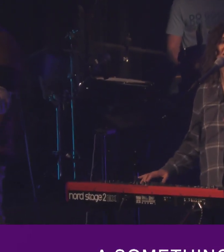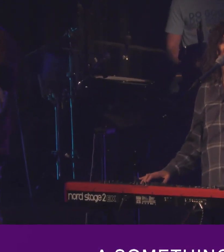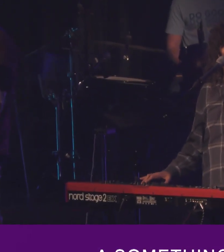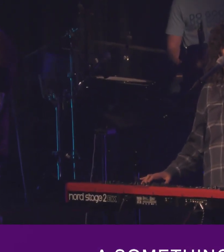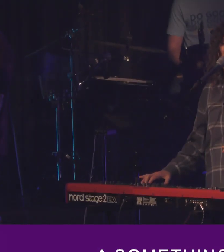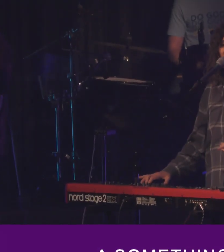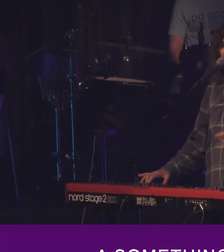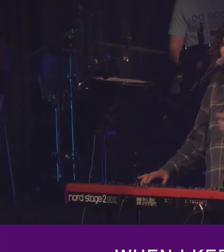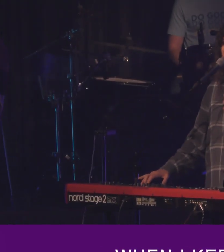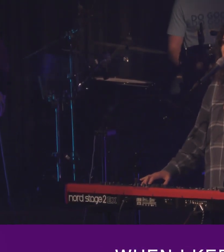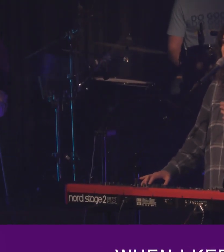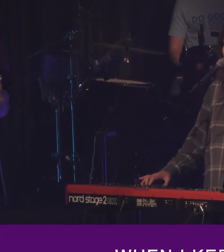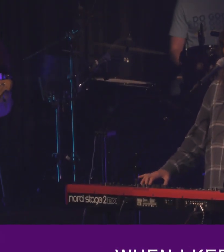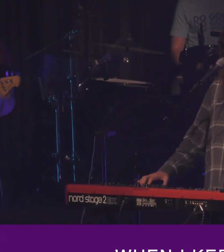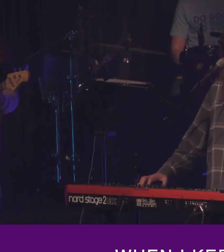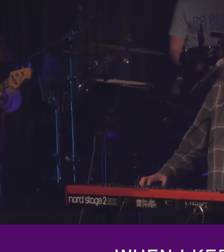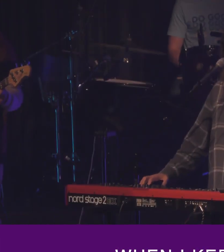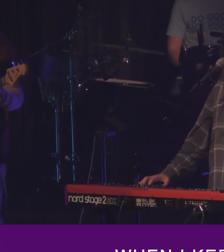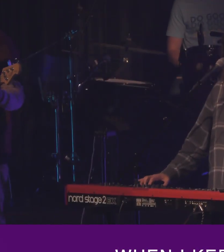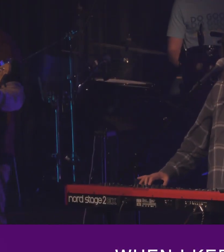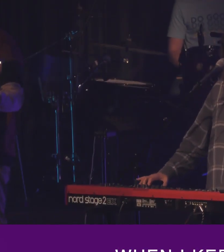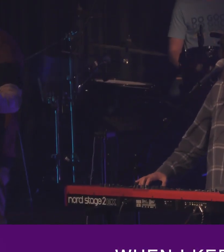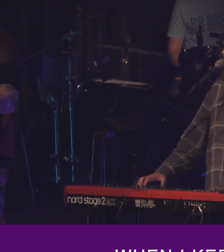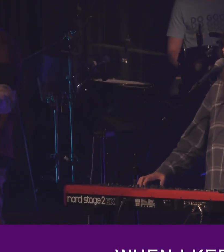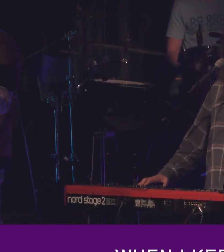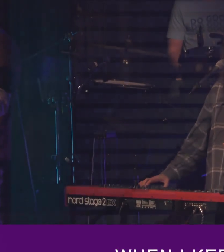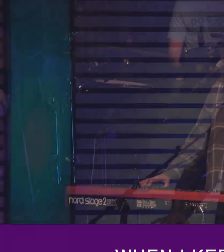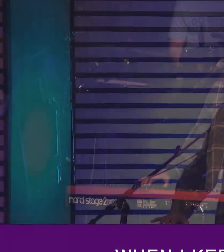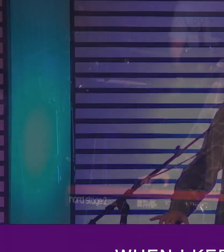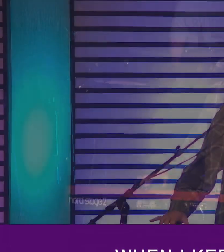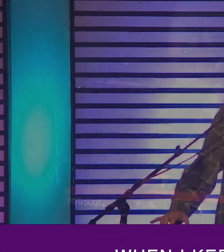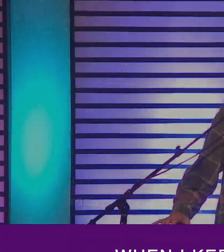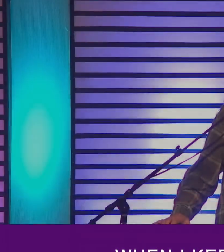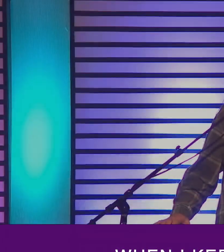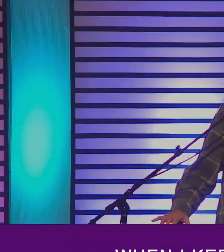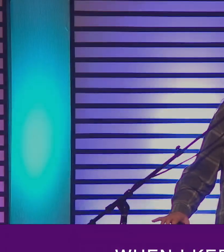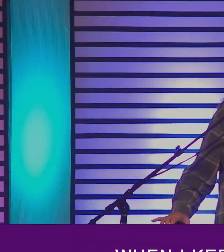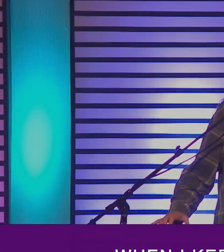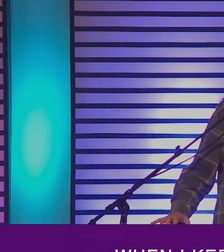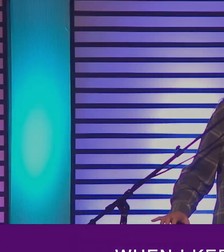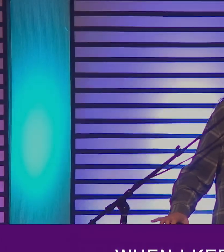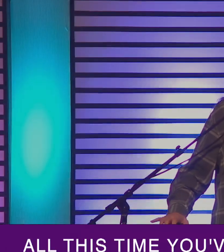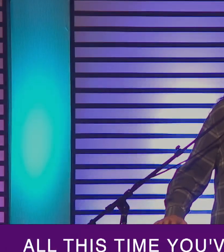something I can't see when I keep waiting.